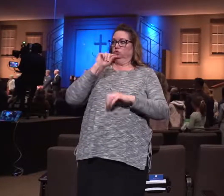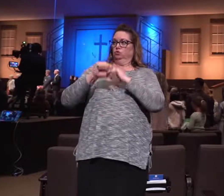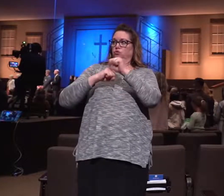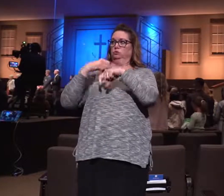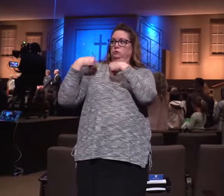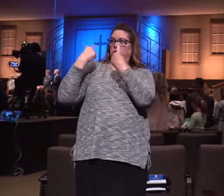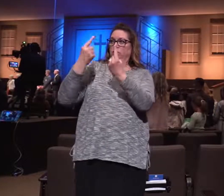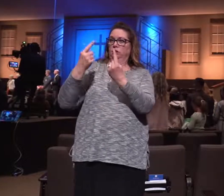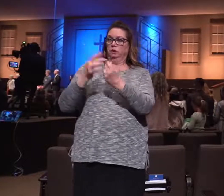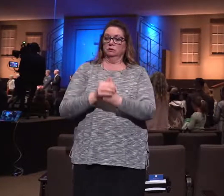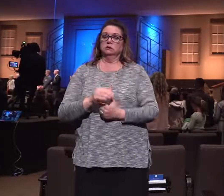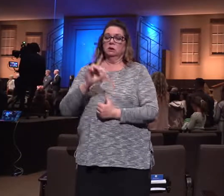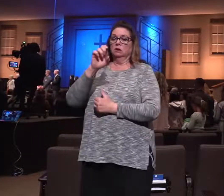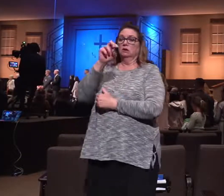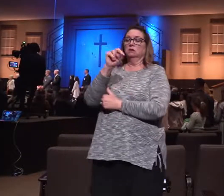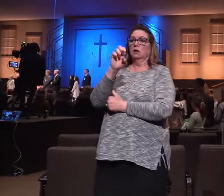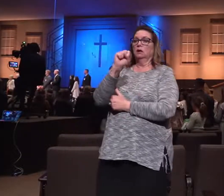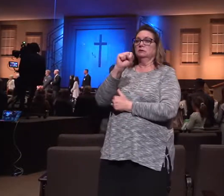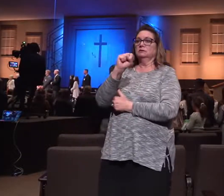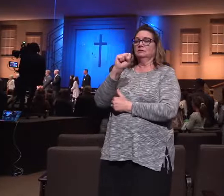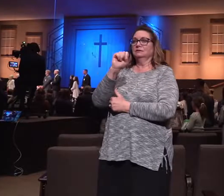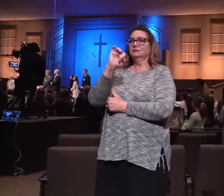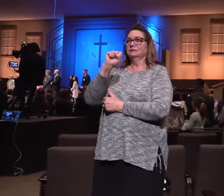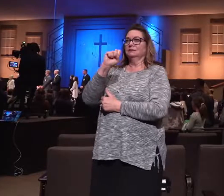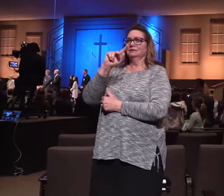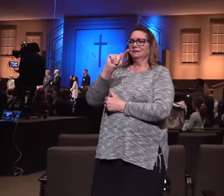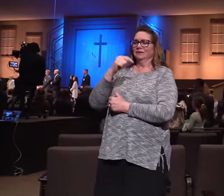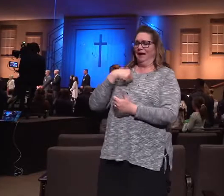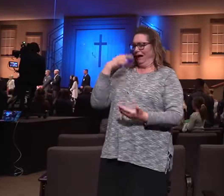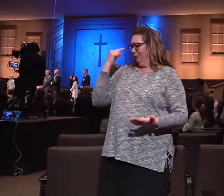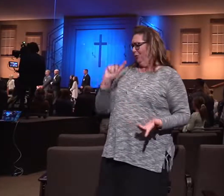Amen. Don Sisk, I don't know what I am.